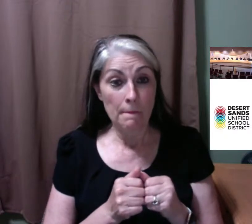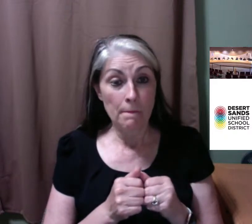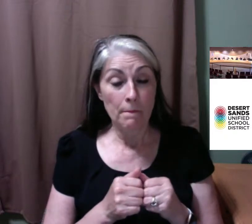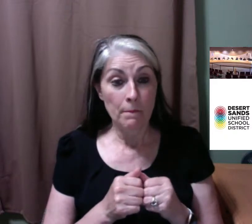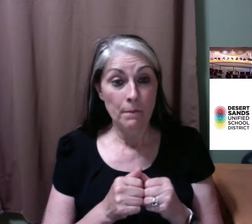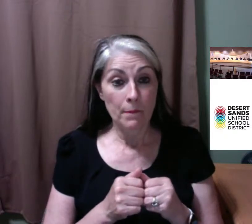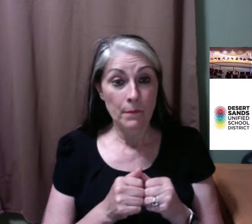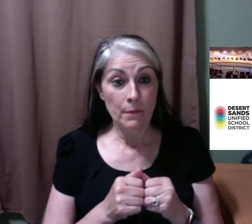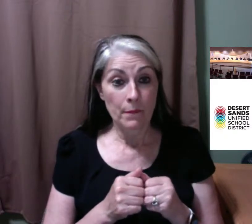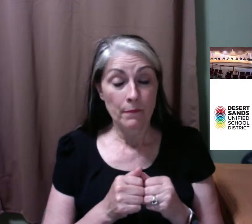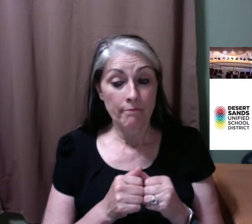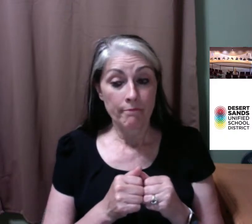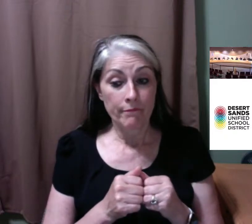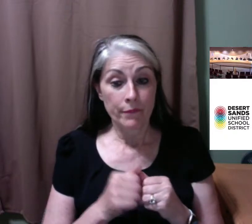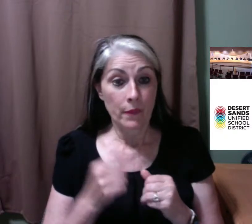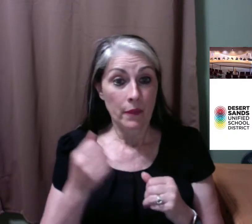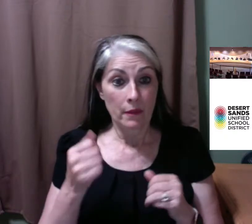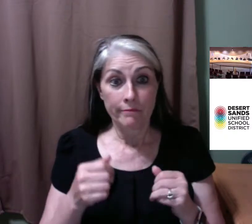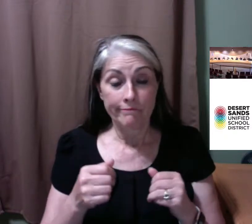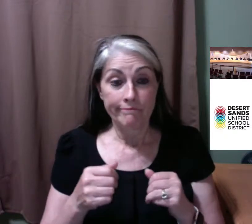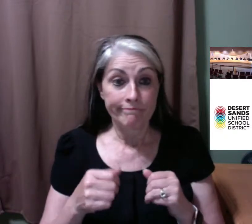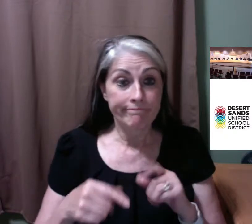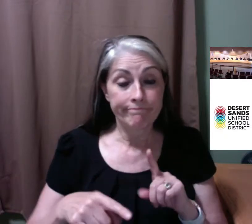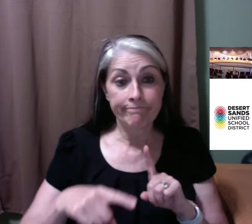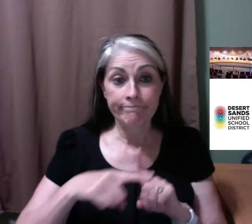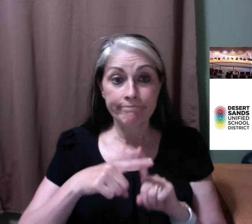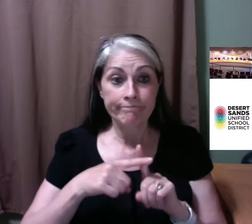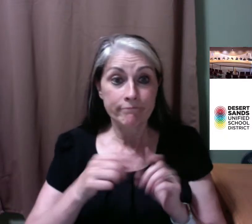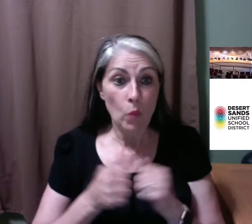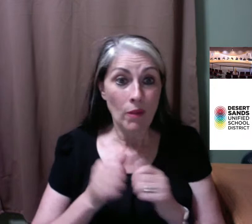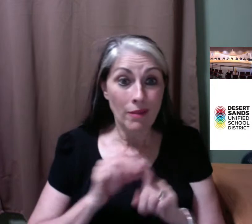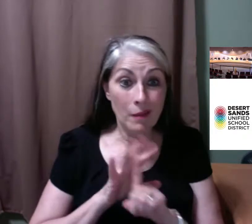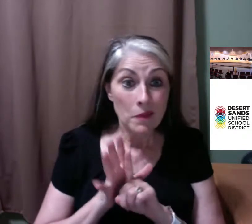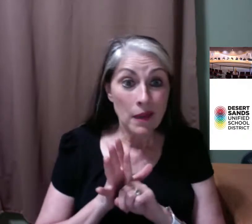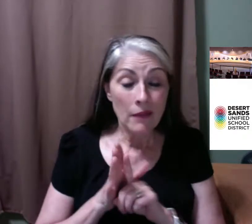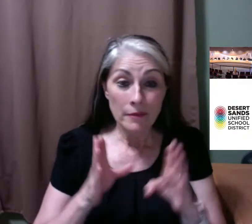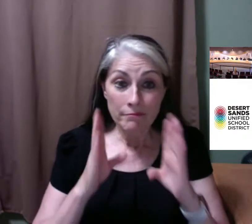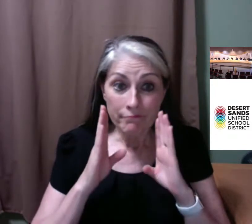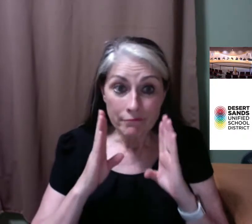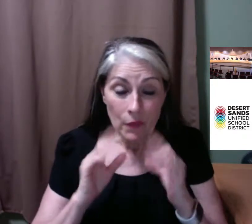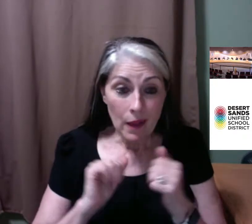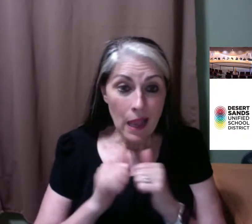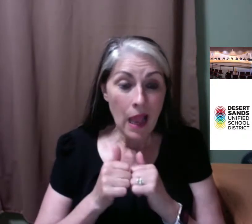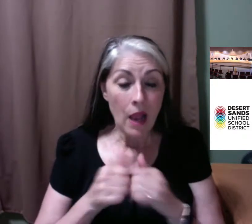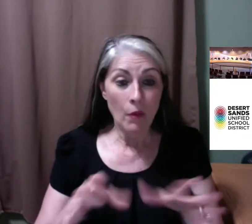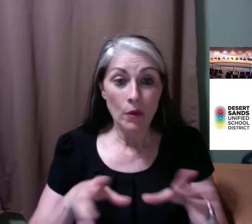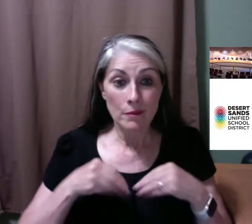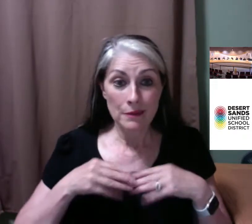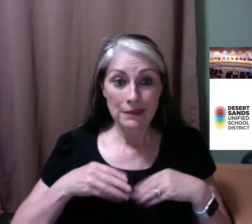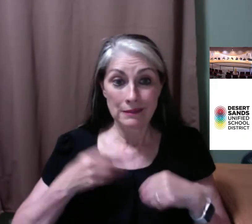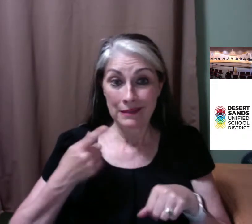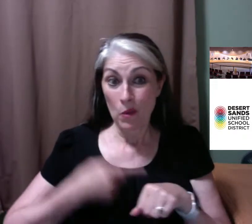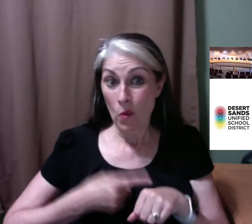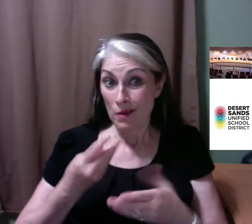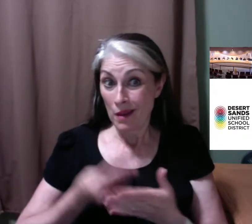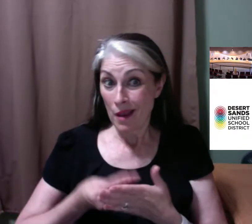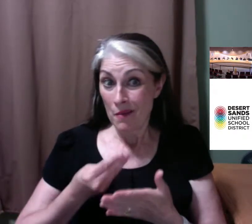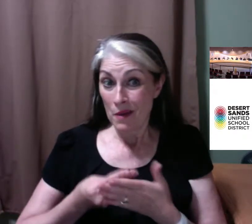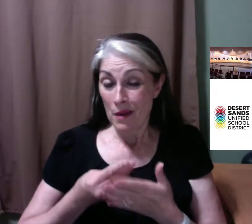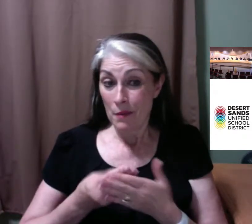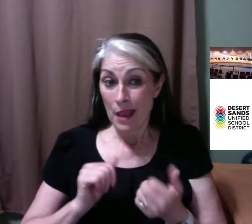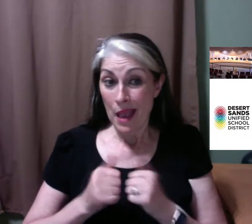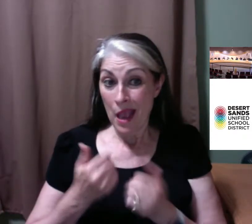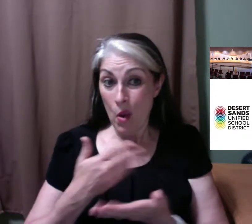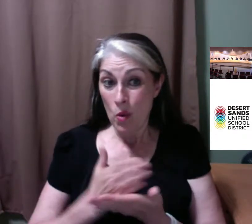capitalizing on the pandemic, really, because we were very cognizant about how we were receiving those one-time dollars and how we